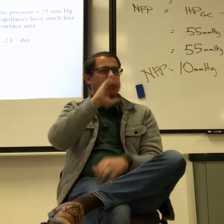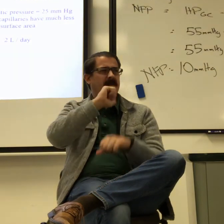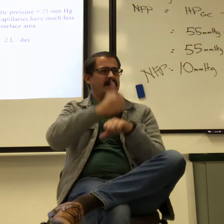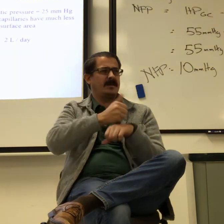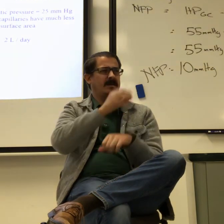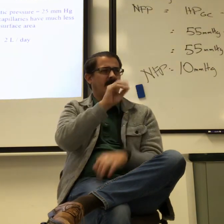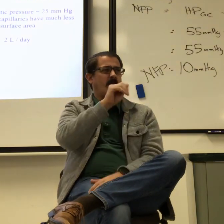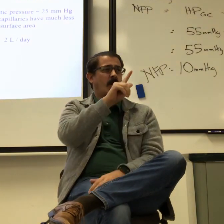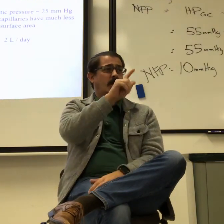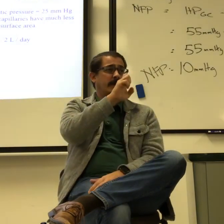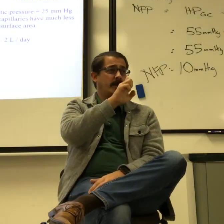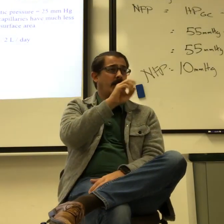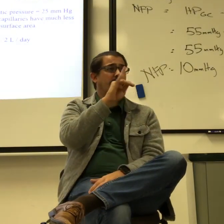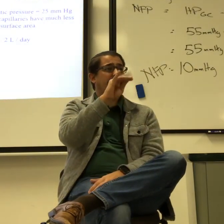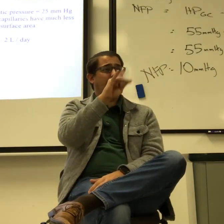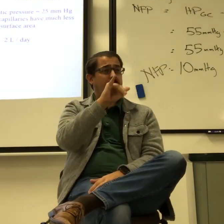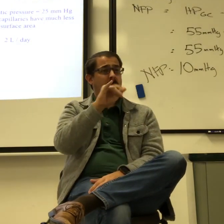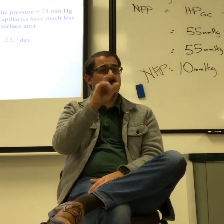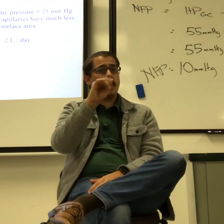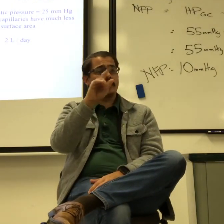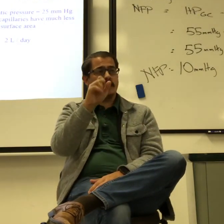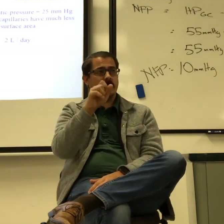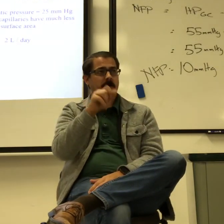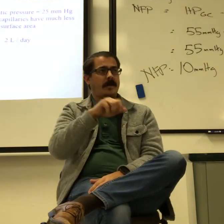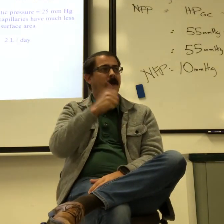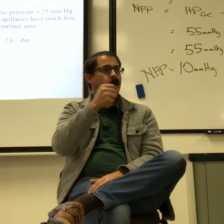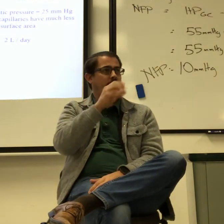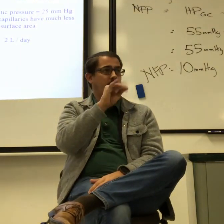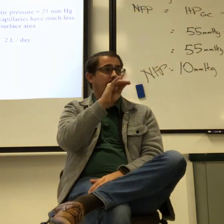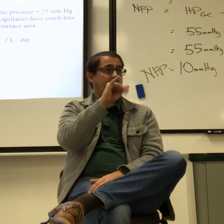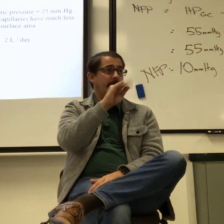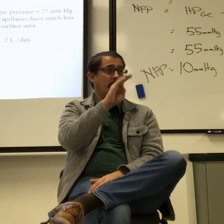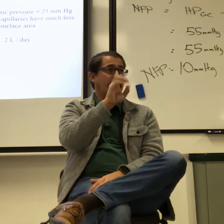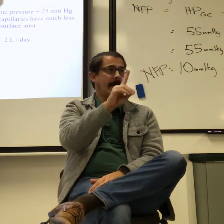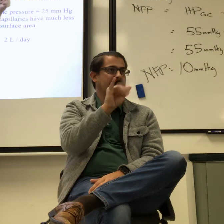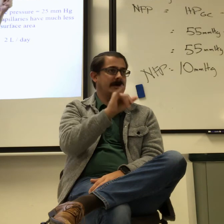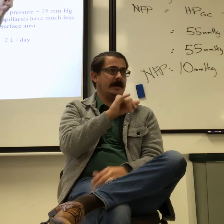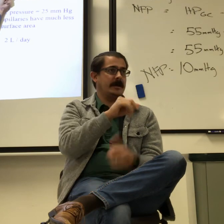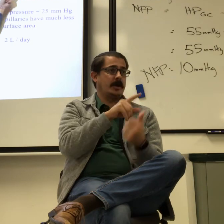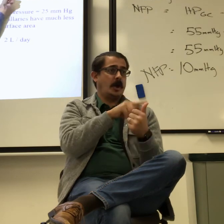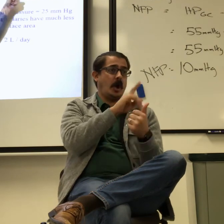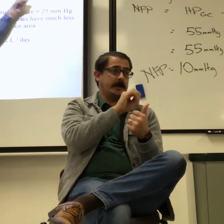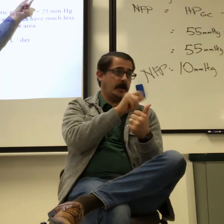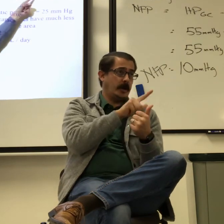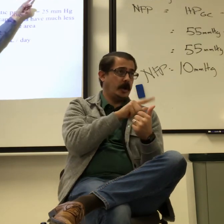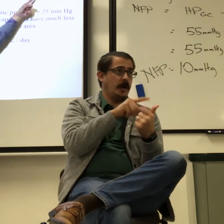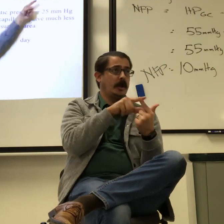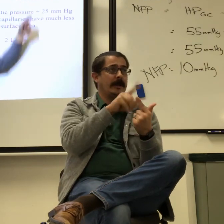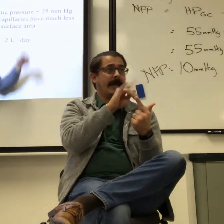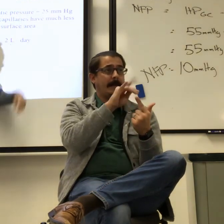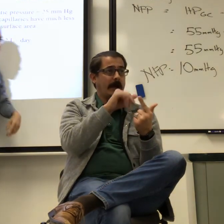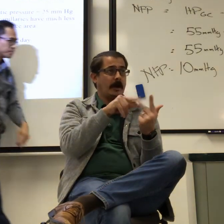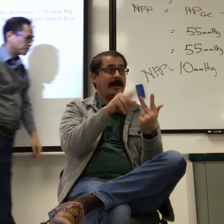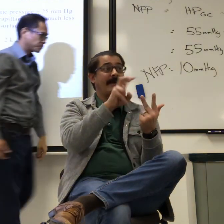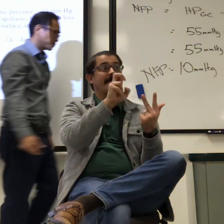arterial, capillary, arterial, versus other capillary beds where it's like arterial, capillary, vein.